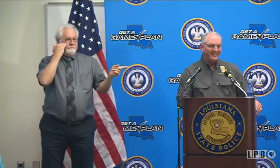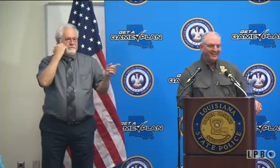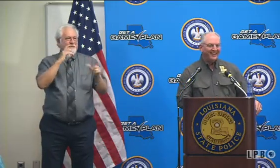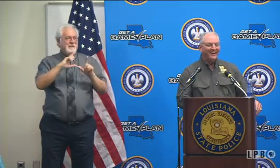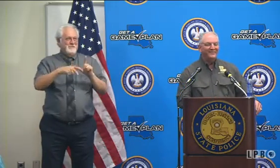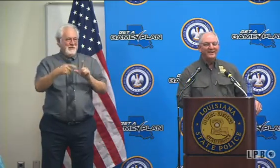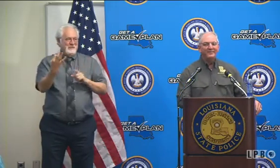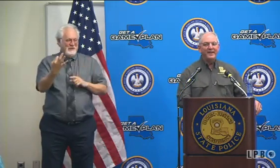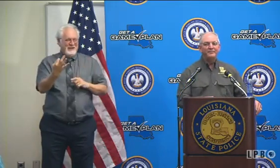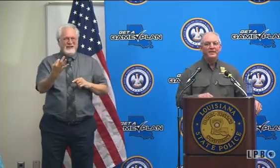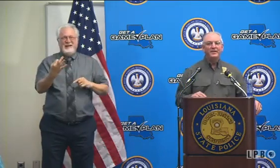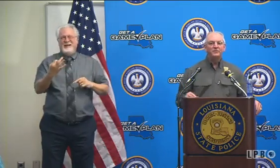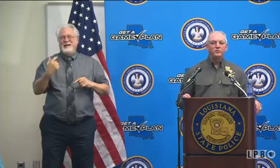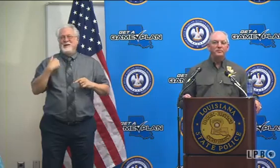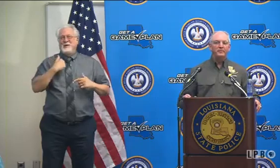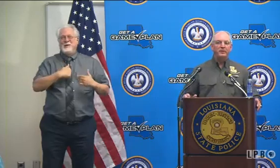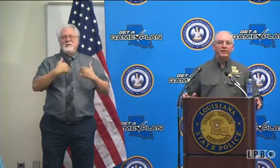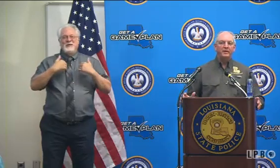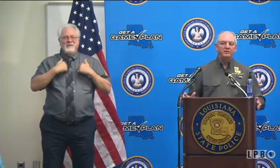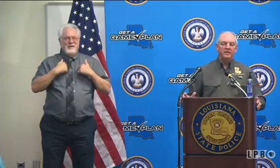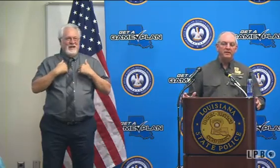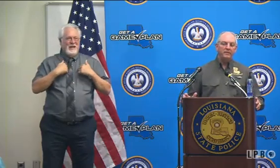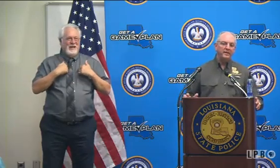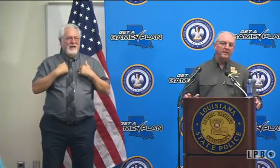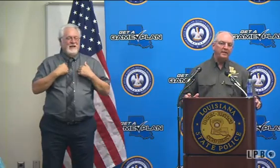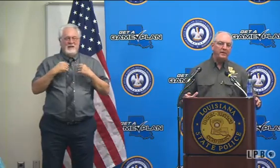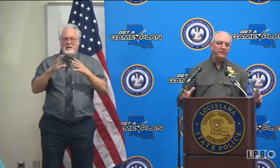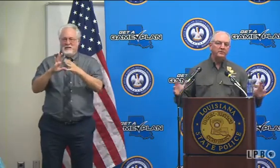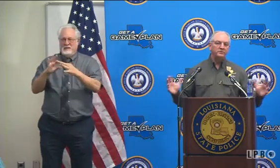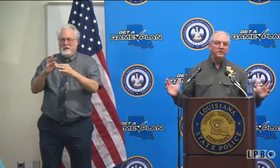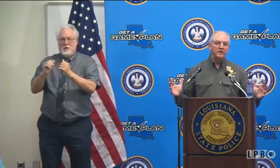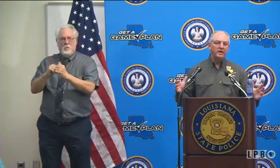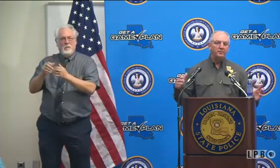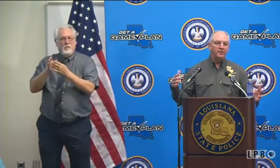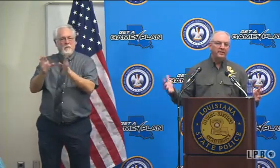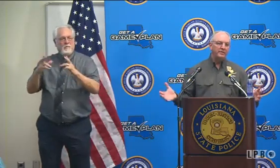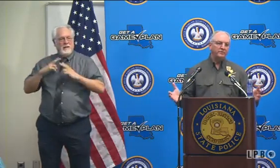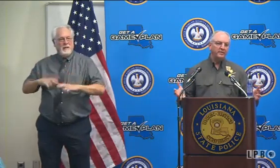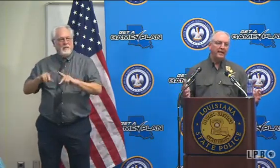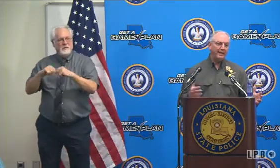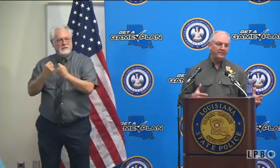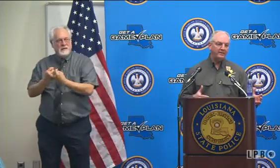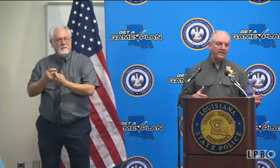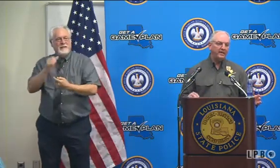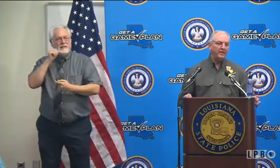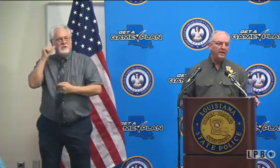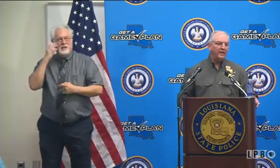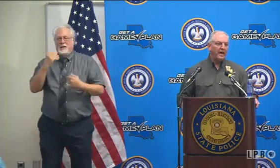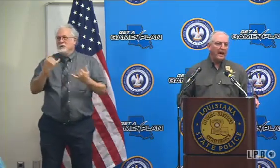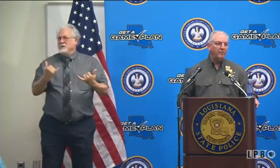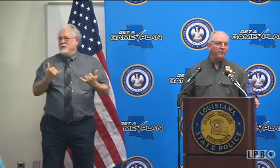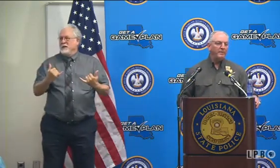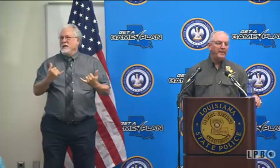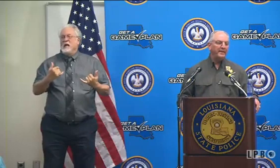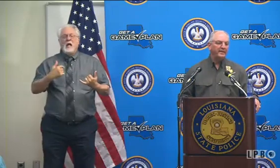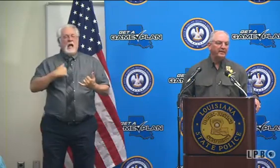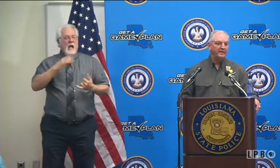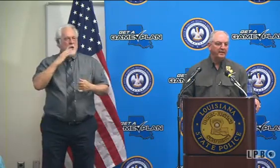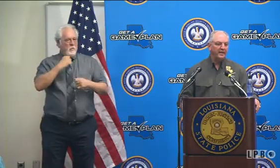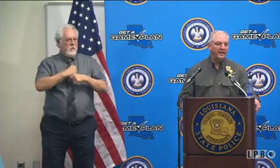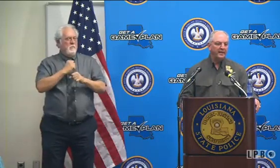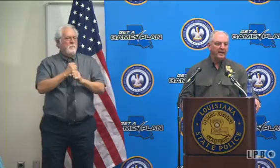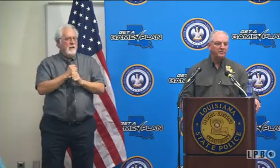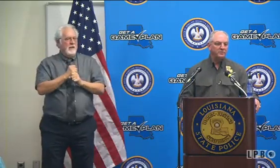Friday. We have had meetings with my public health team and others both yesterday and today. I will be